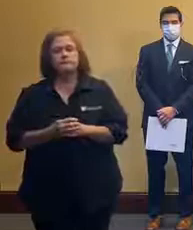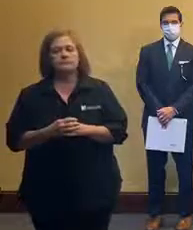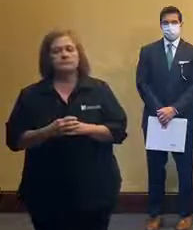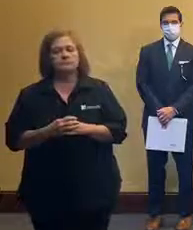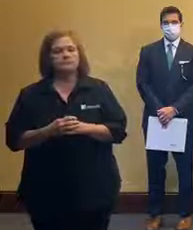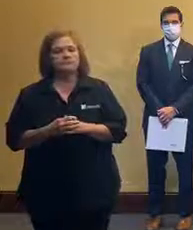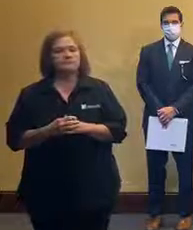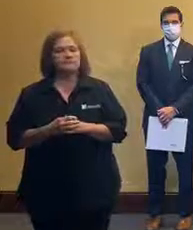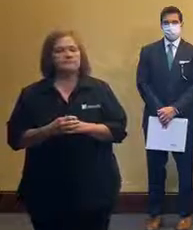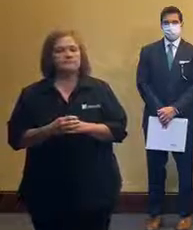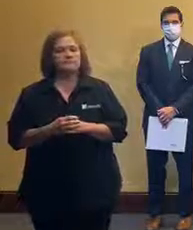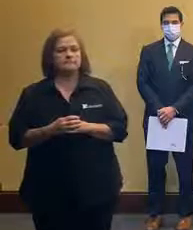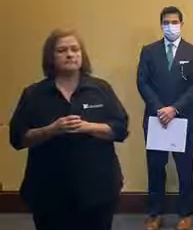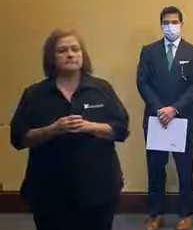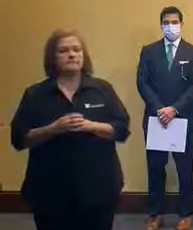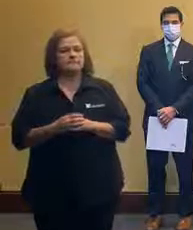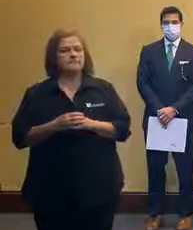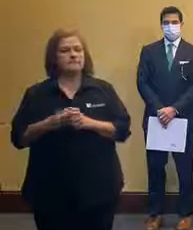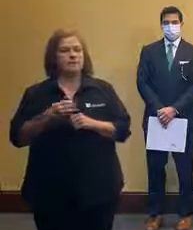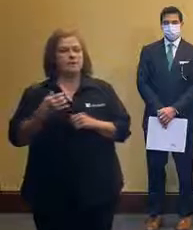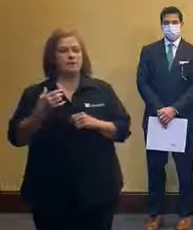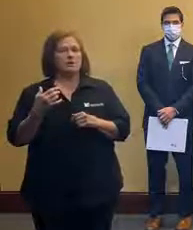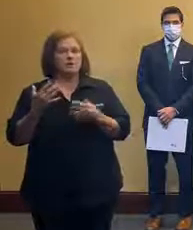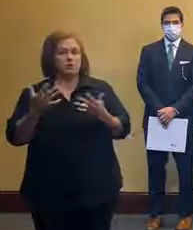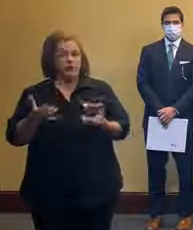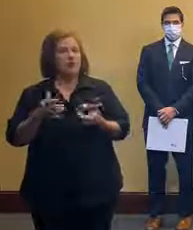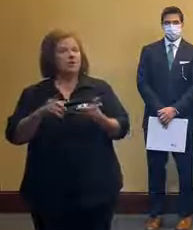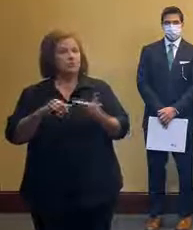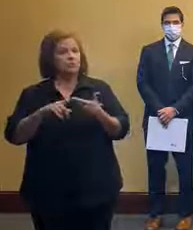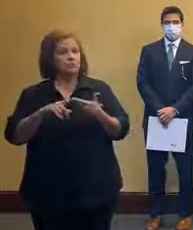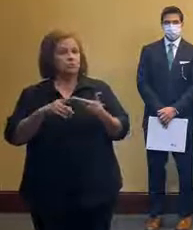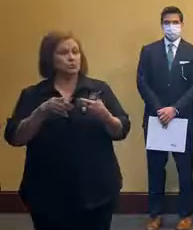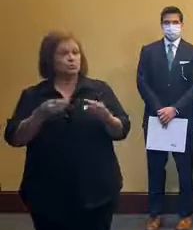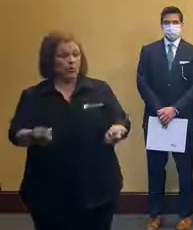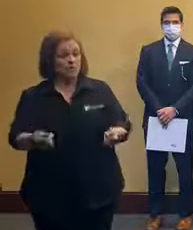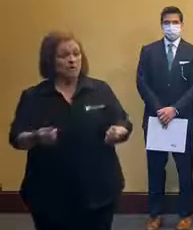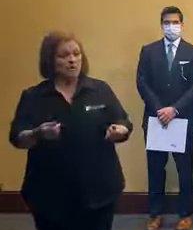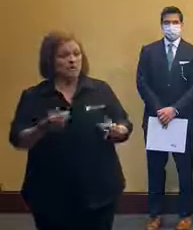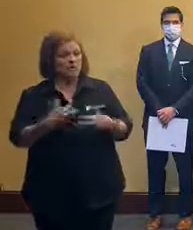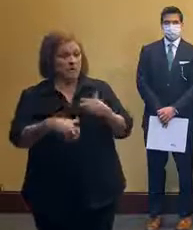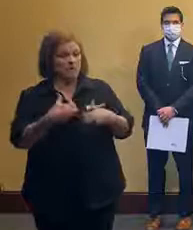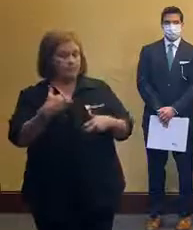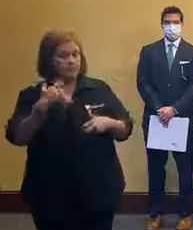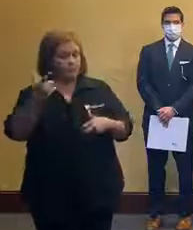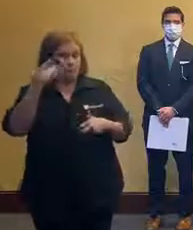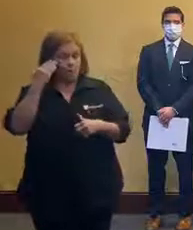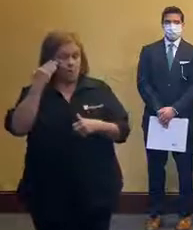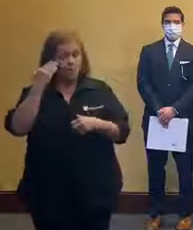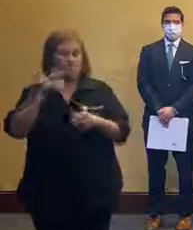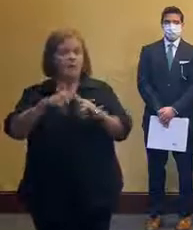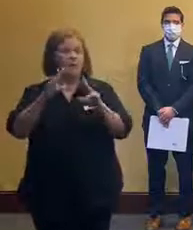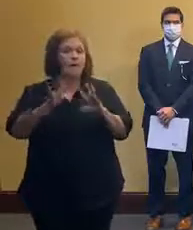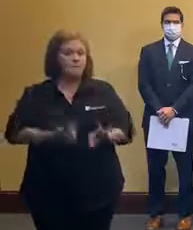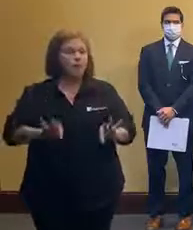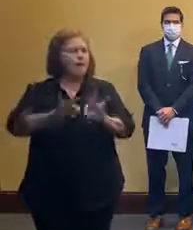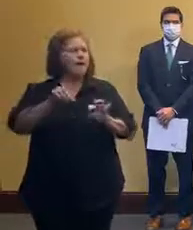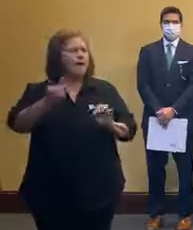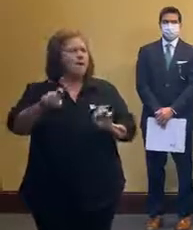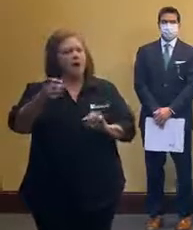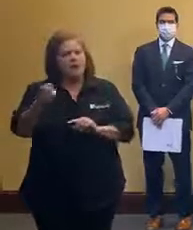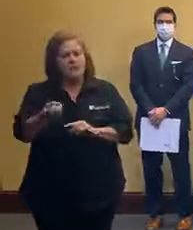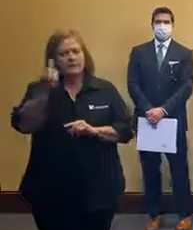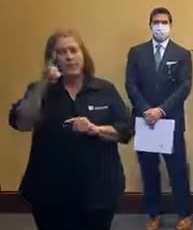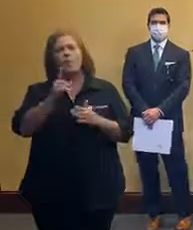stable. So in order to solve a problem, just like me, it is very important to understand